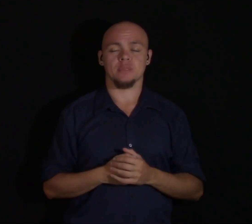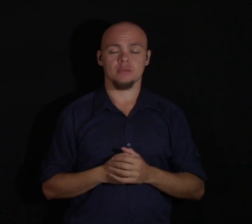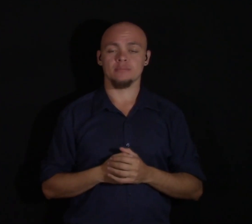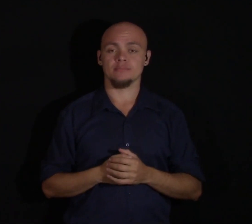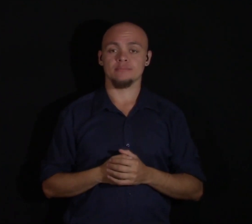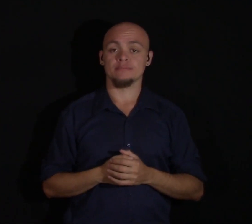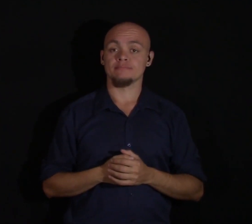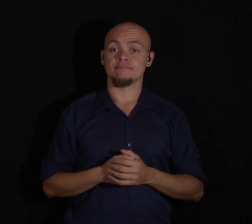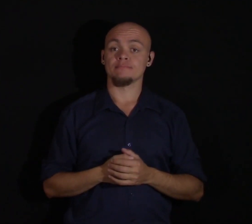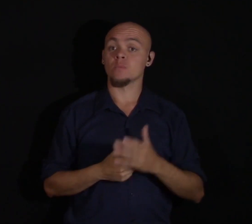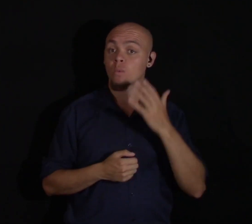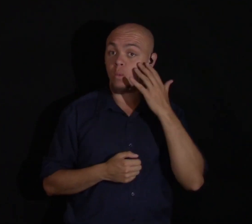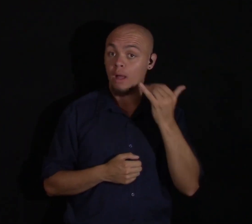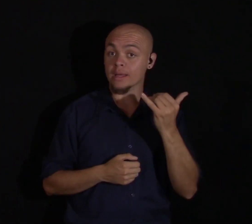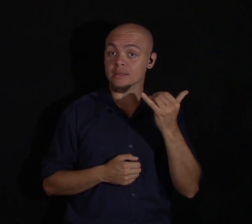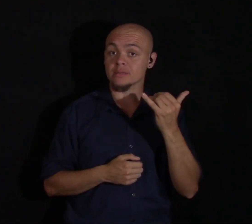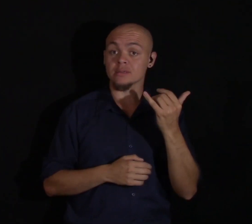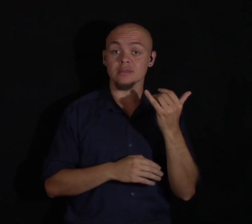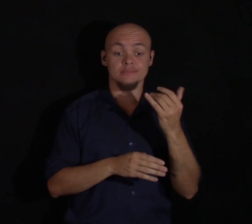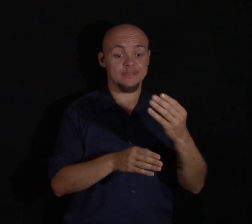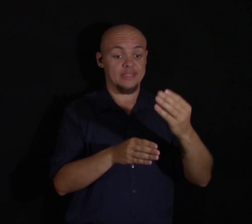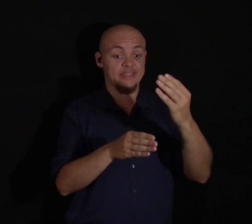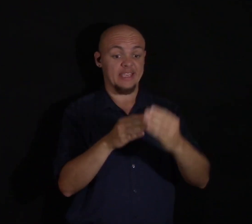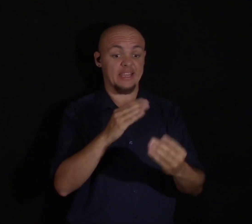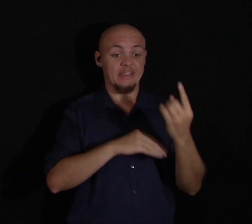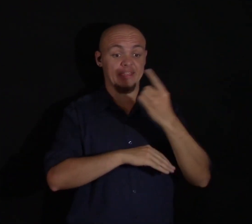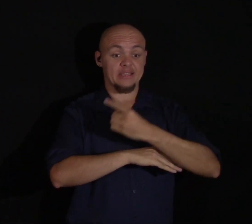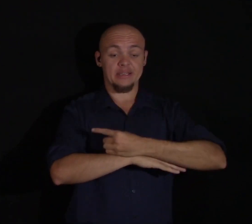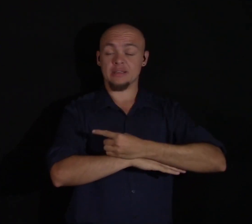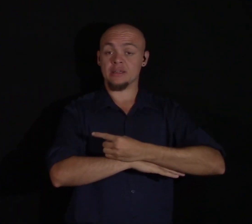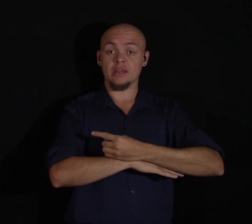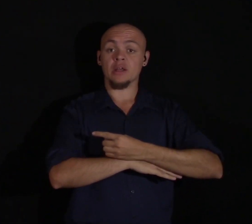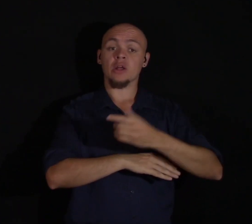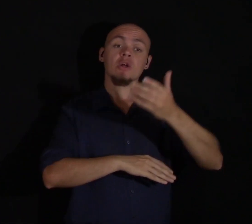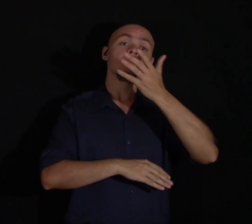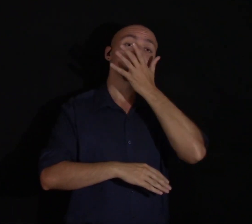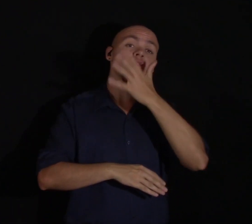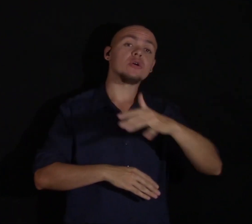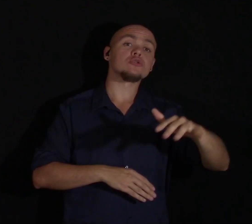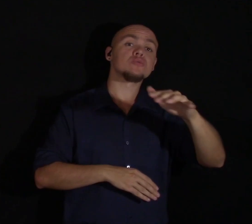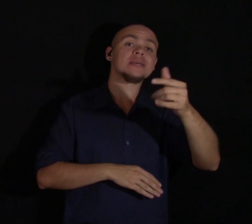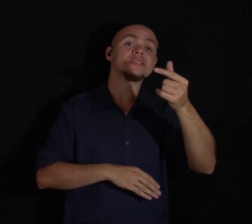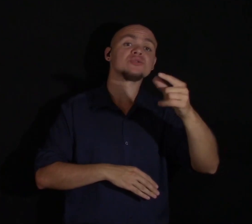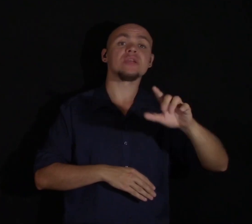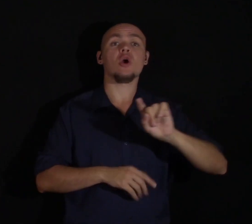Because at the end of the day, the grass isn't greener on the other side.